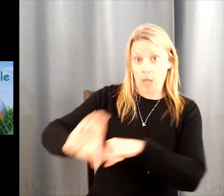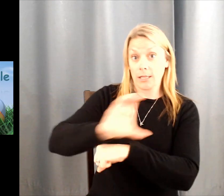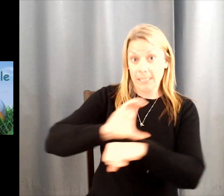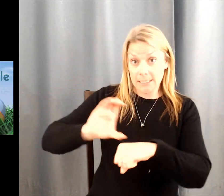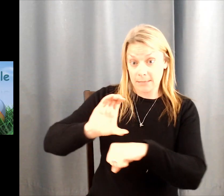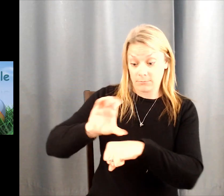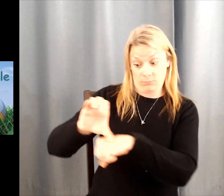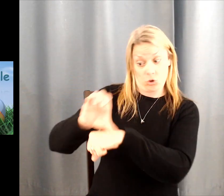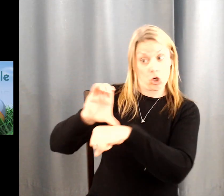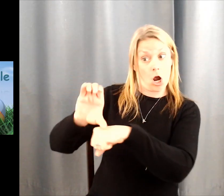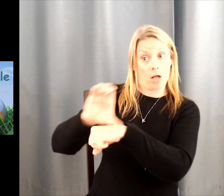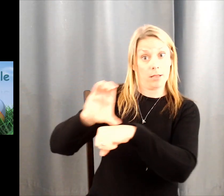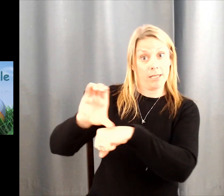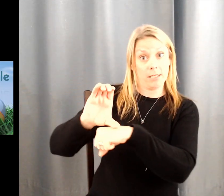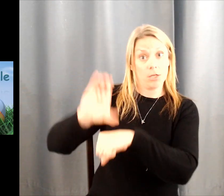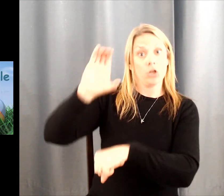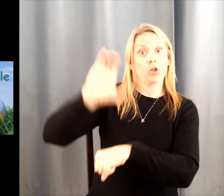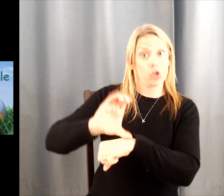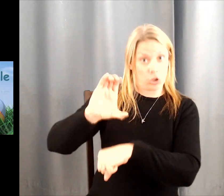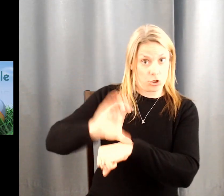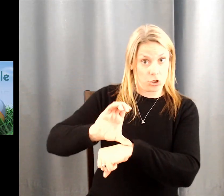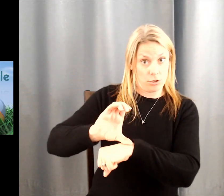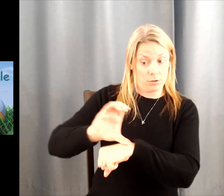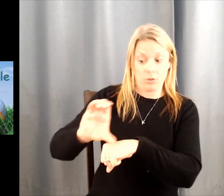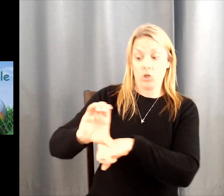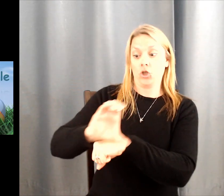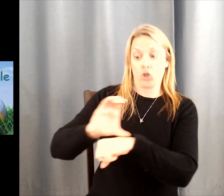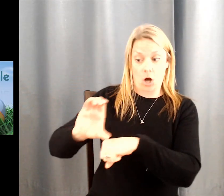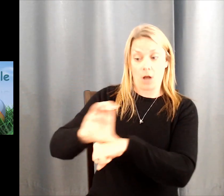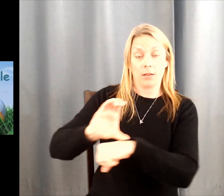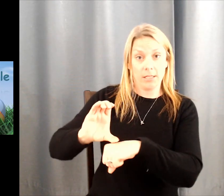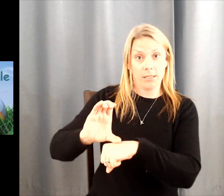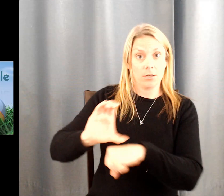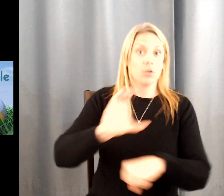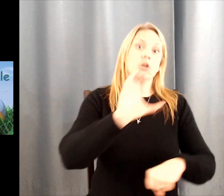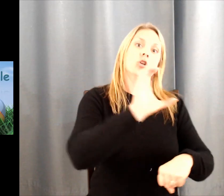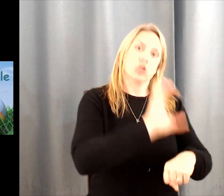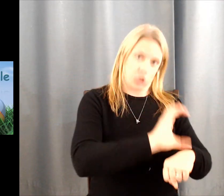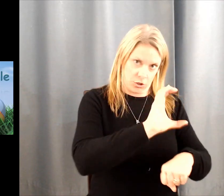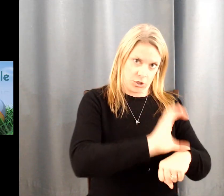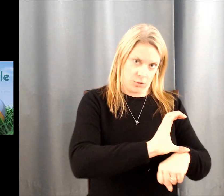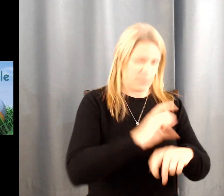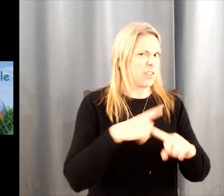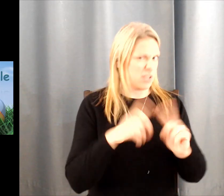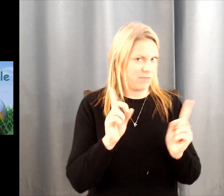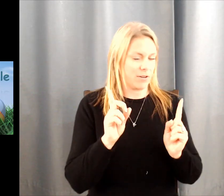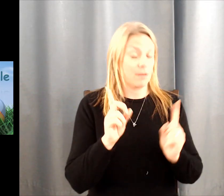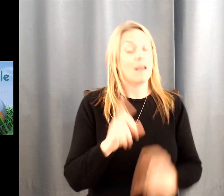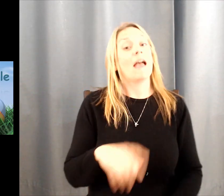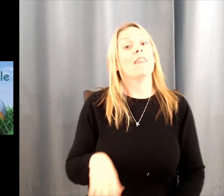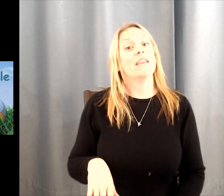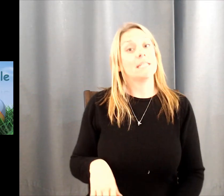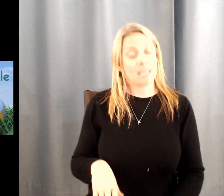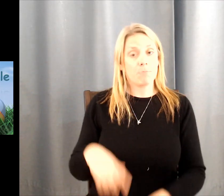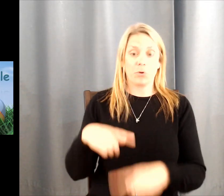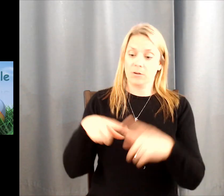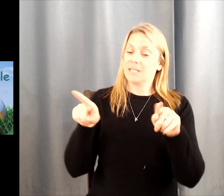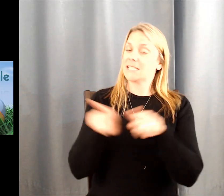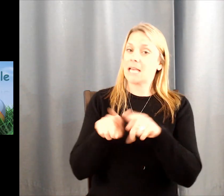chocolate, chocolate, church. Chocolate, church. They're different. And then temple. Same